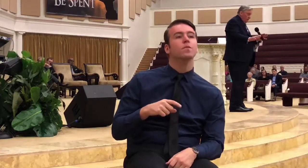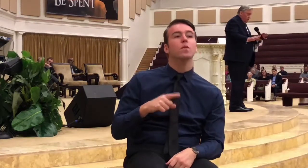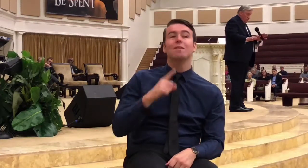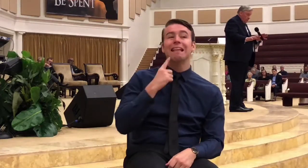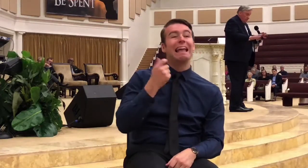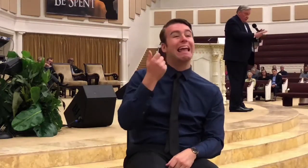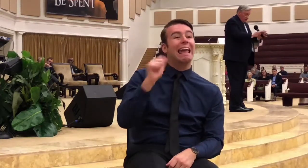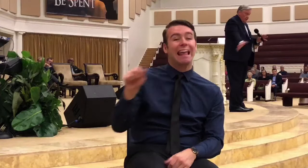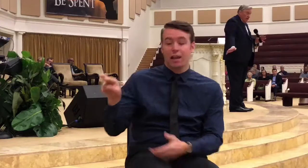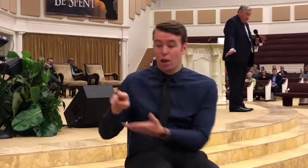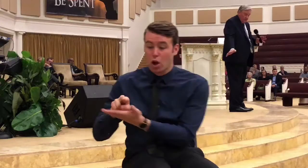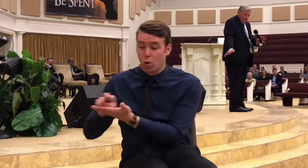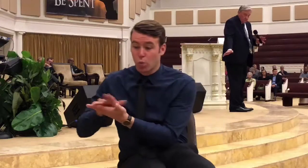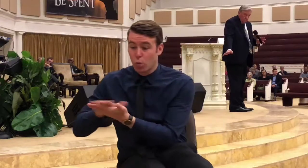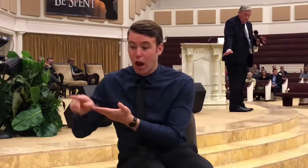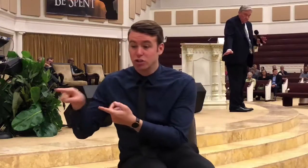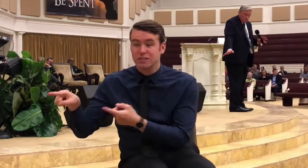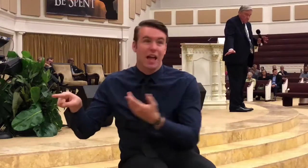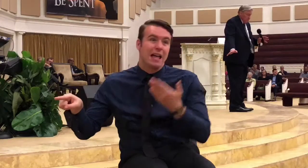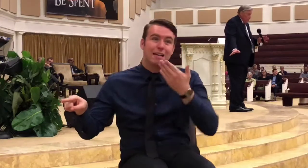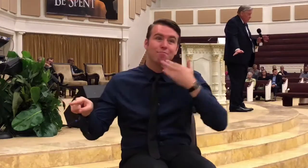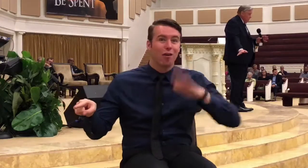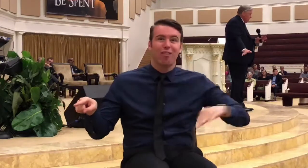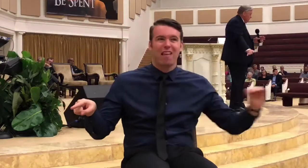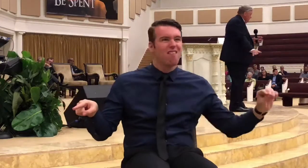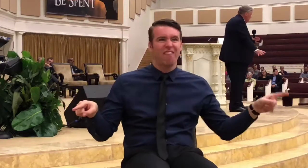anything that's righteous is better than nothing.